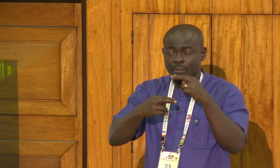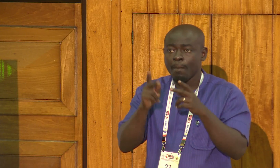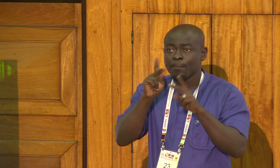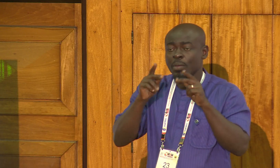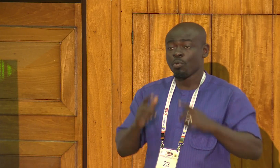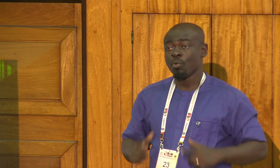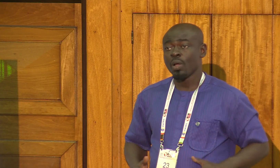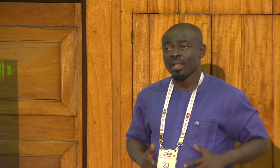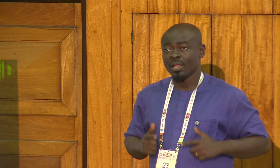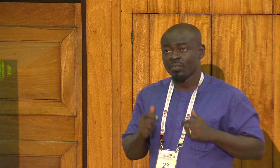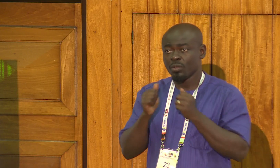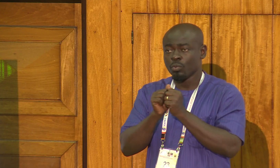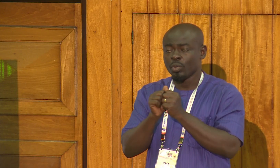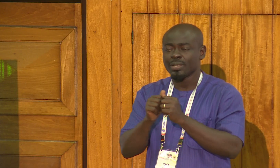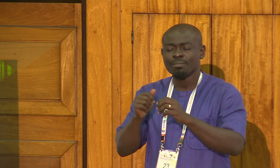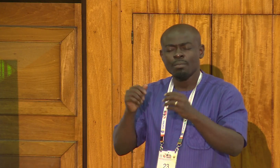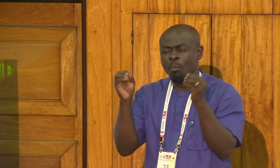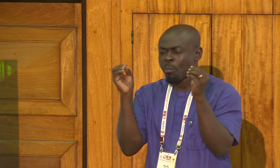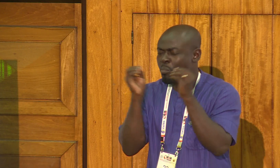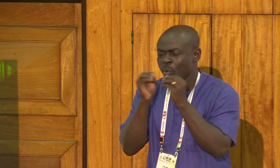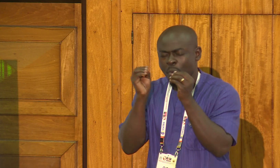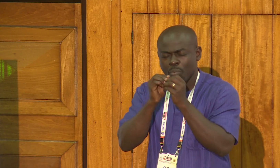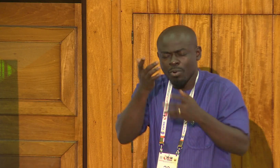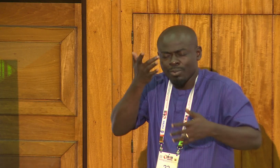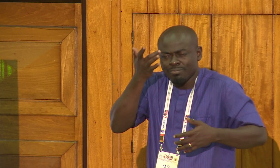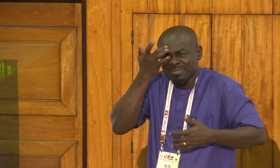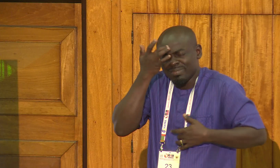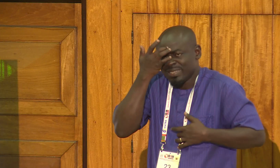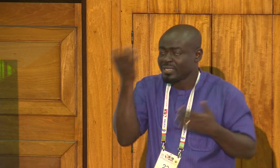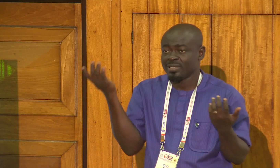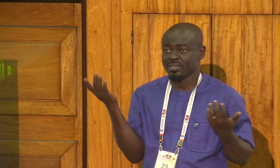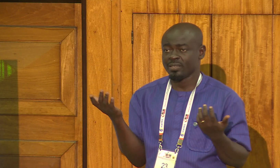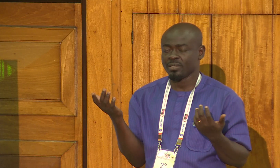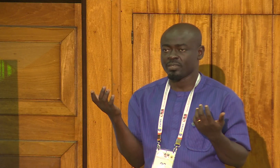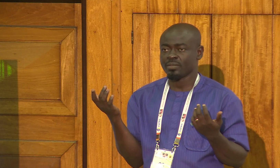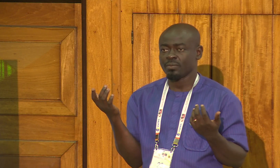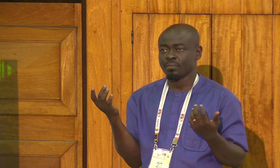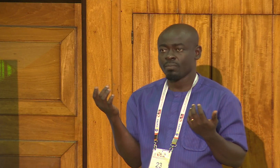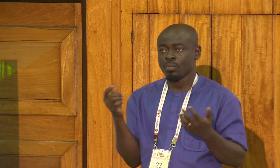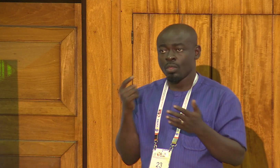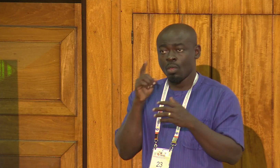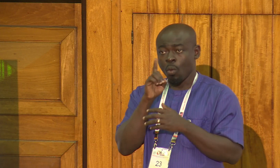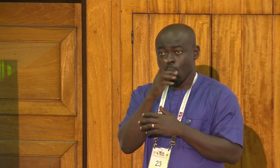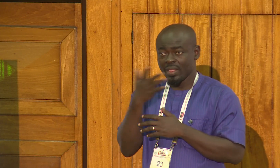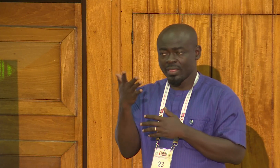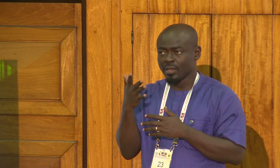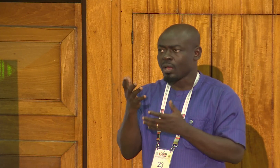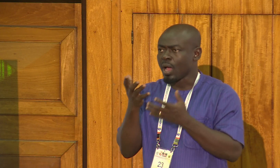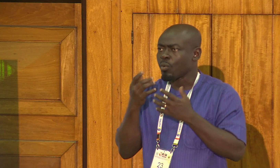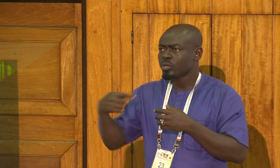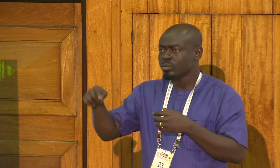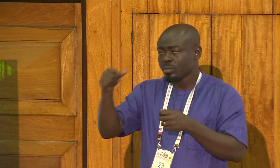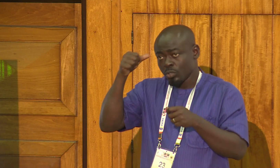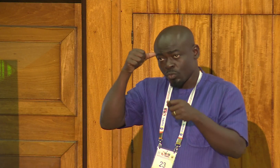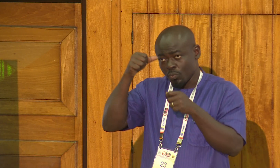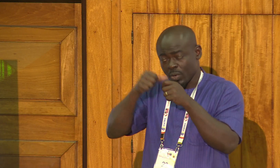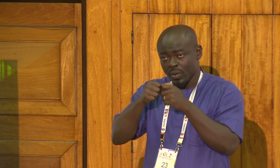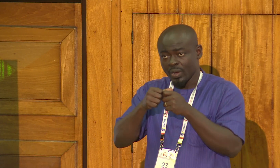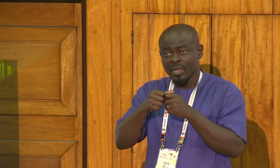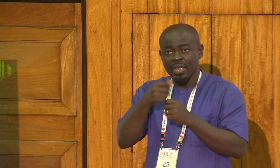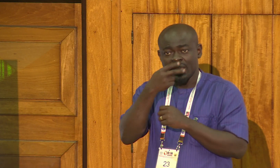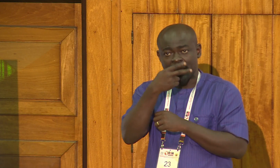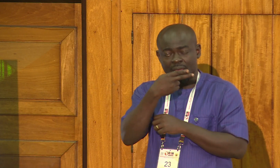with multimorbidity of cardiometabolic disease. But one thing I really want to remind us in the HIV